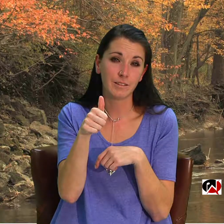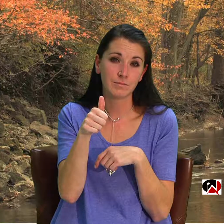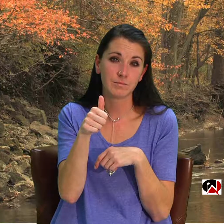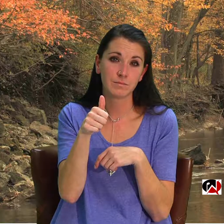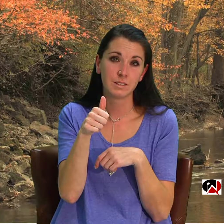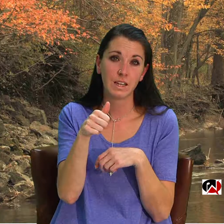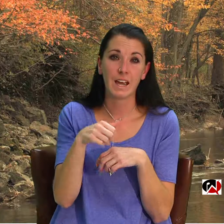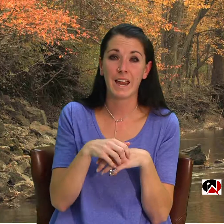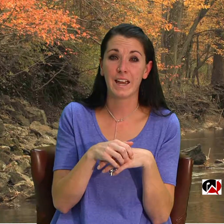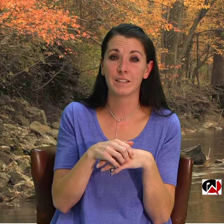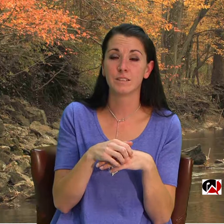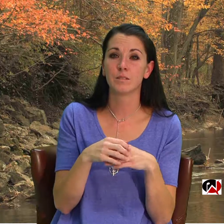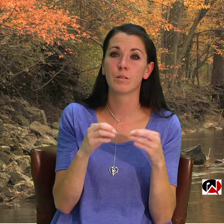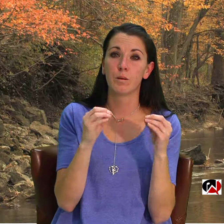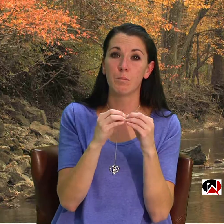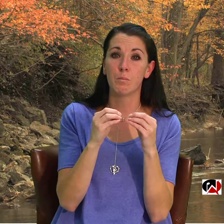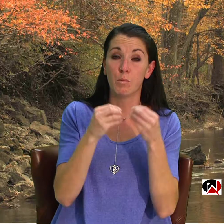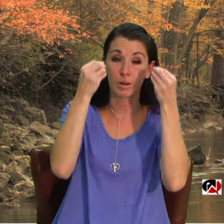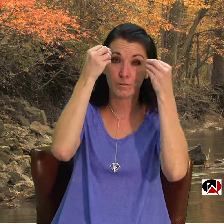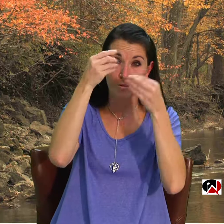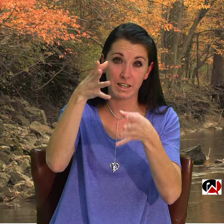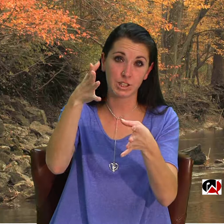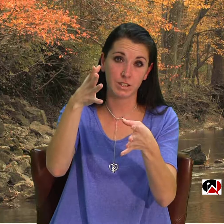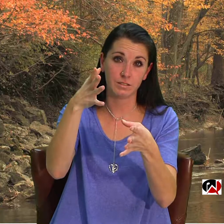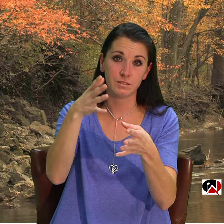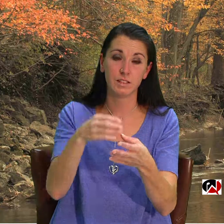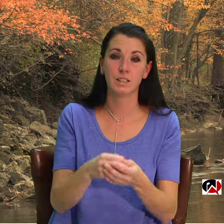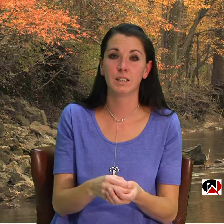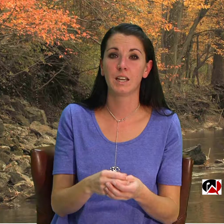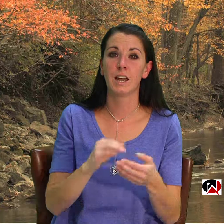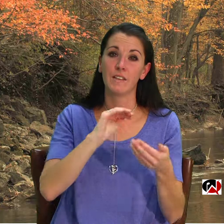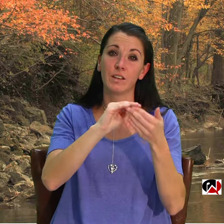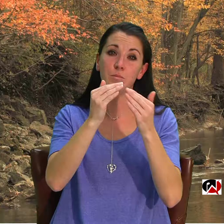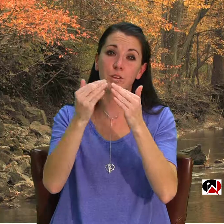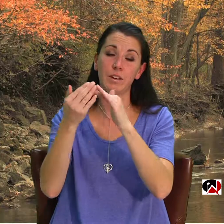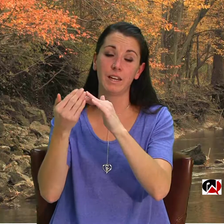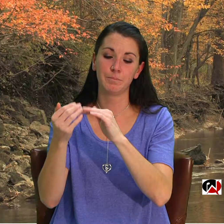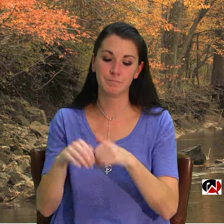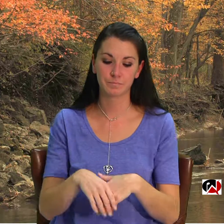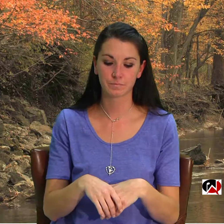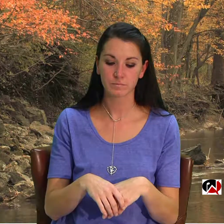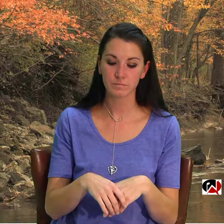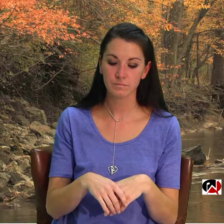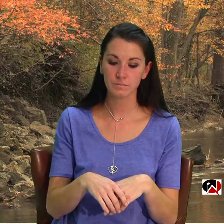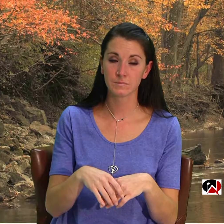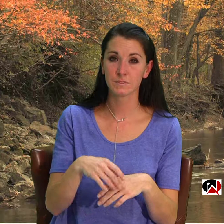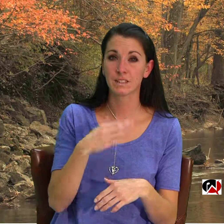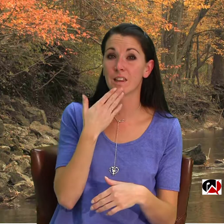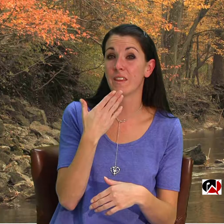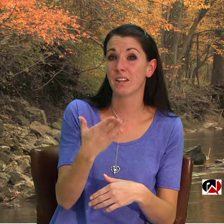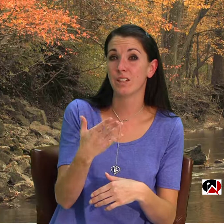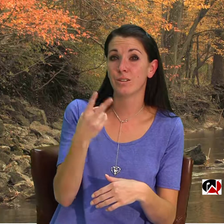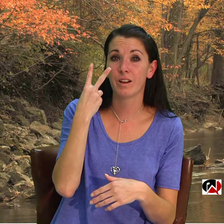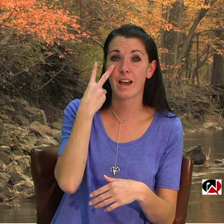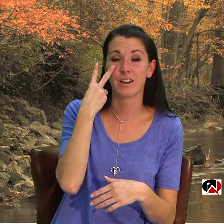And then that way you can learn new signs in ASL every day, and